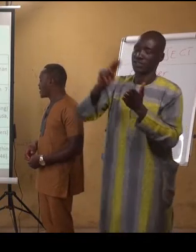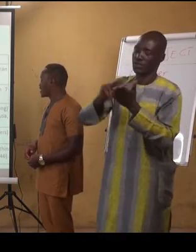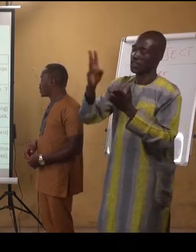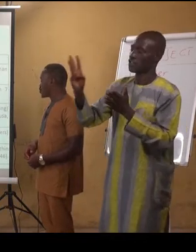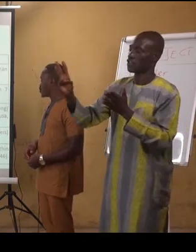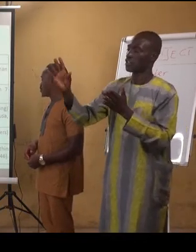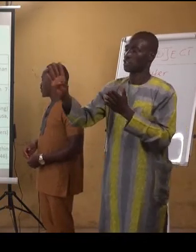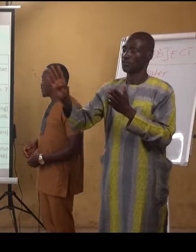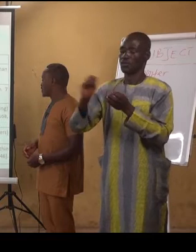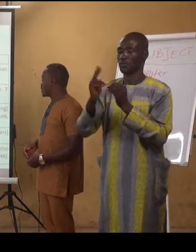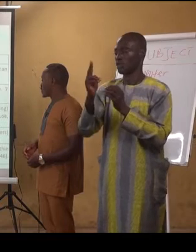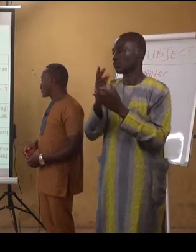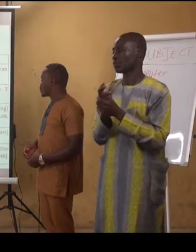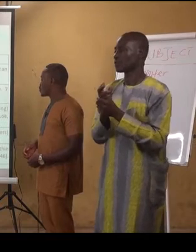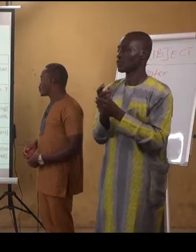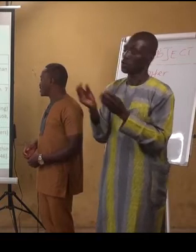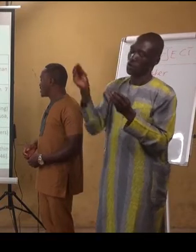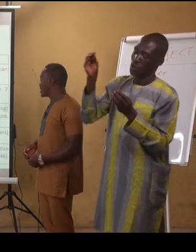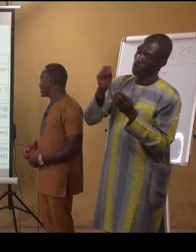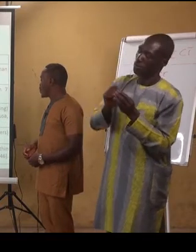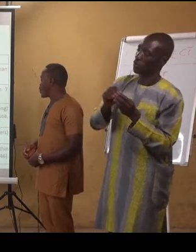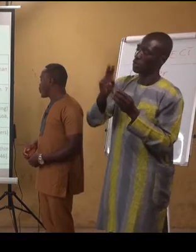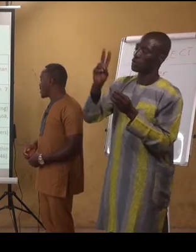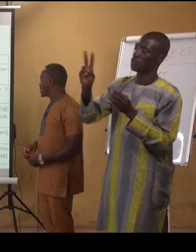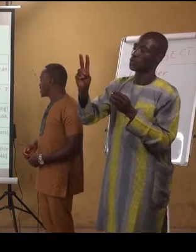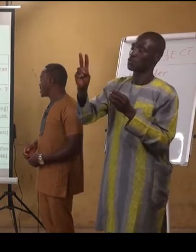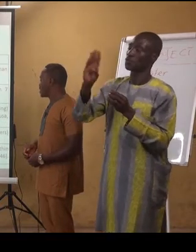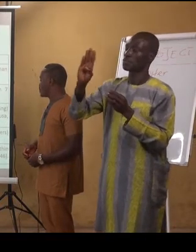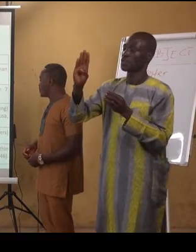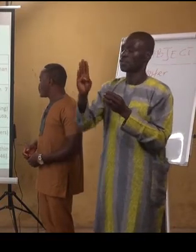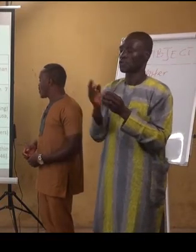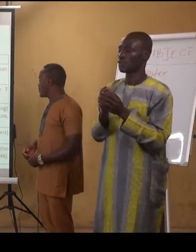147,483,064 to plus 2 billion